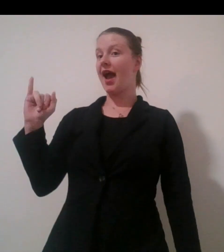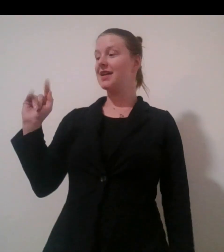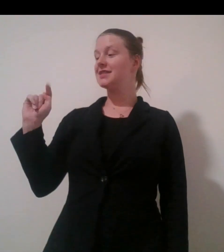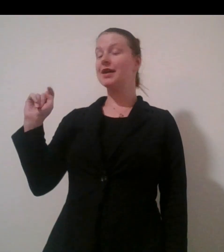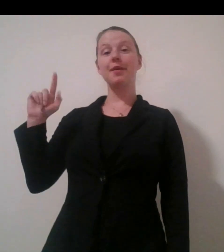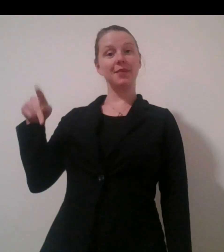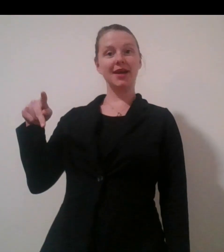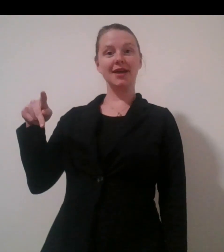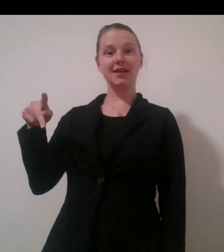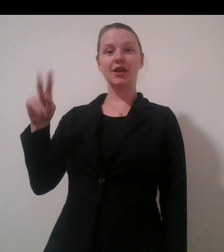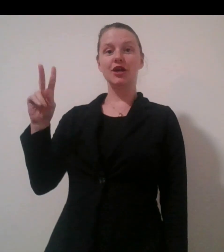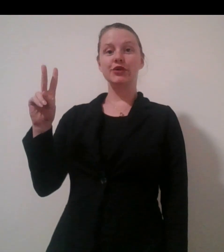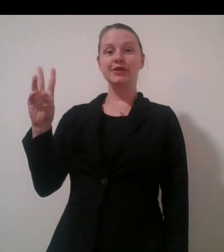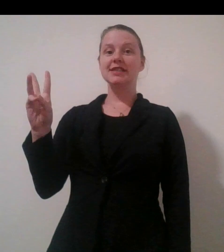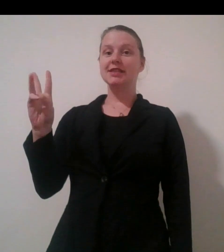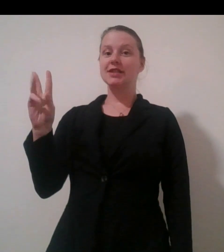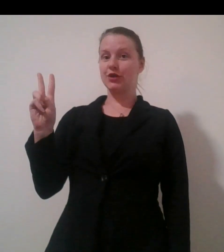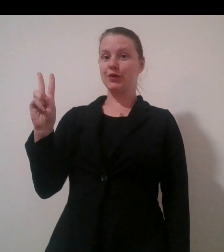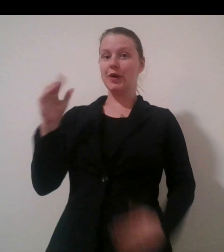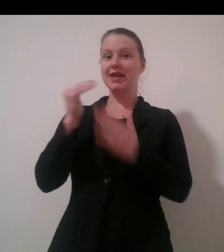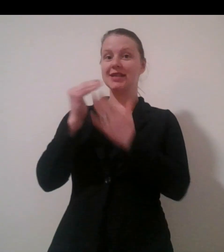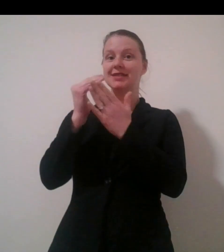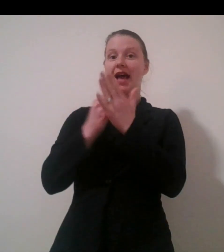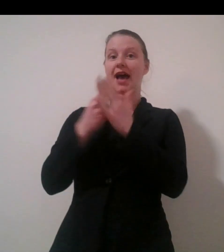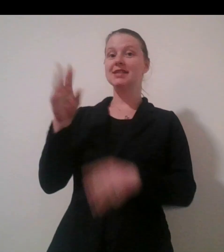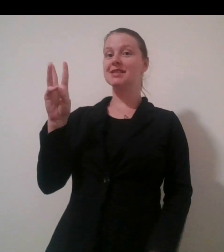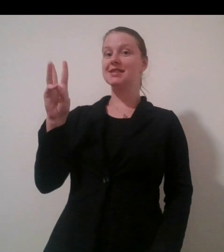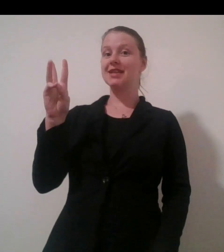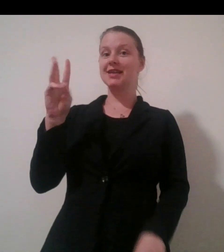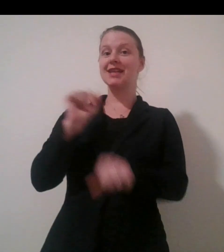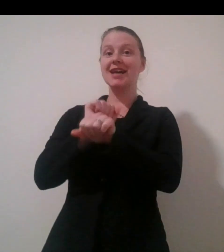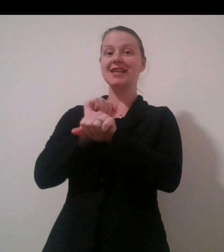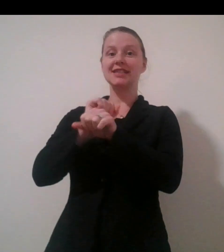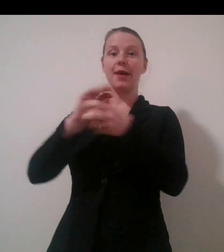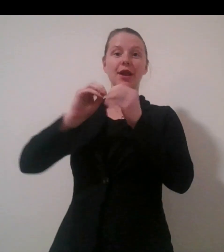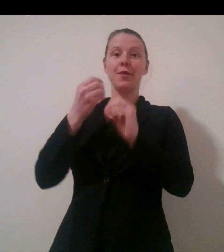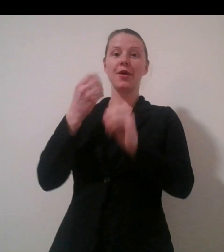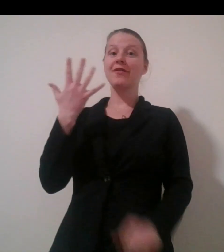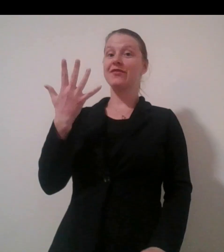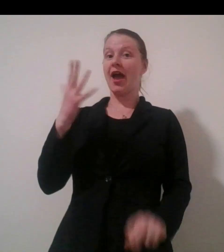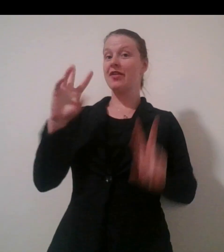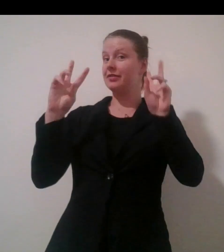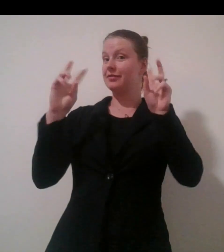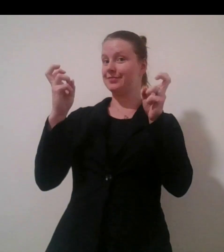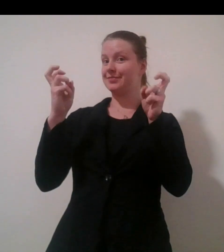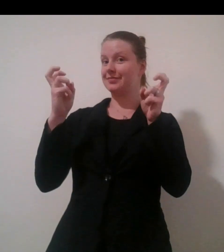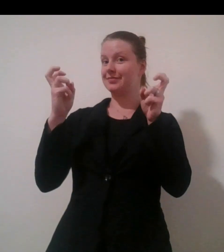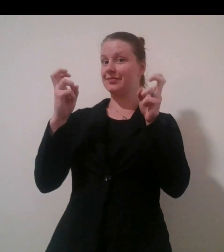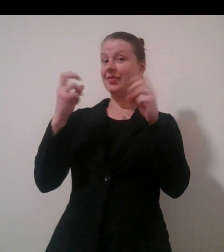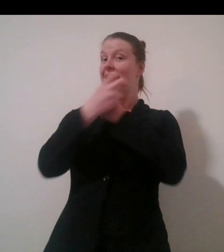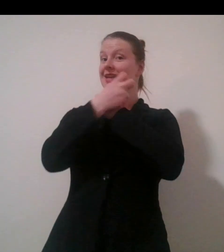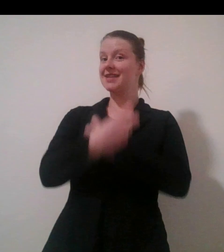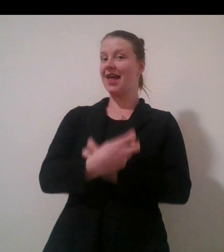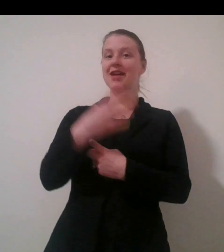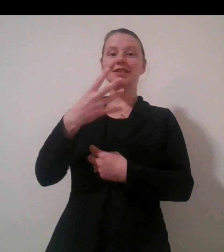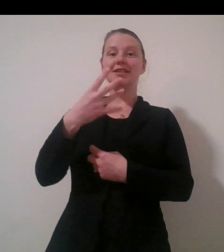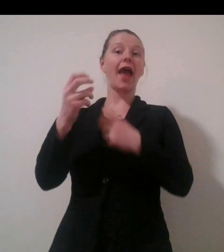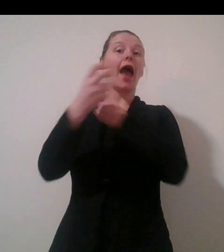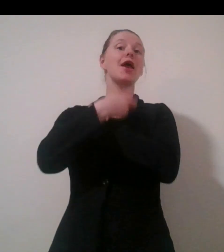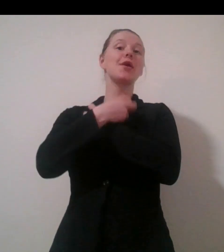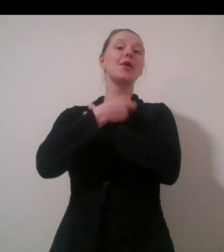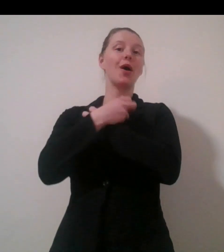ITP 262, Task 6, Assignment Number 5, Skeleton and Bones.